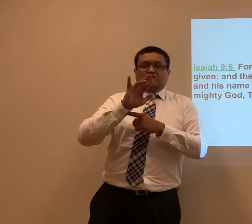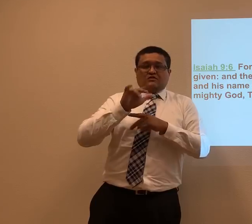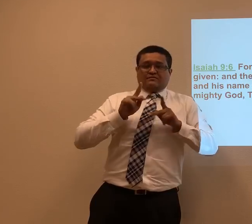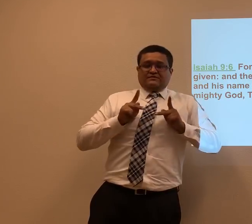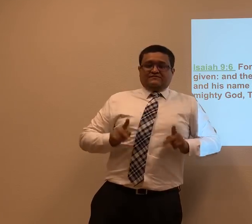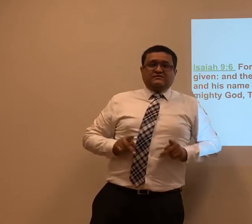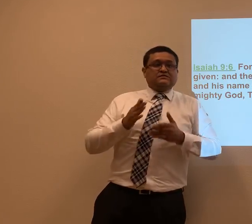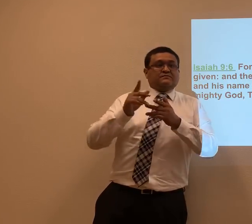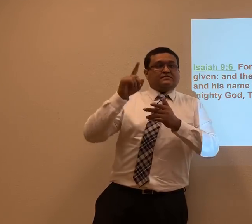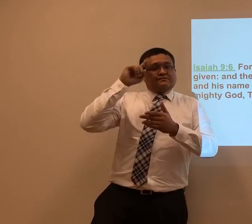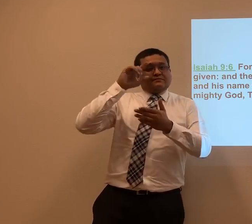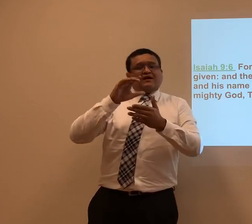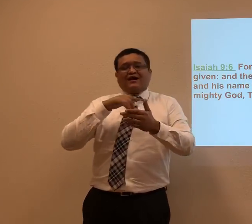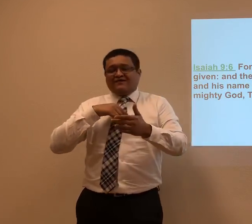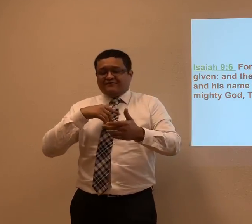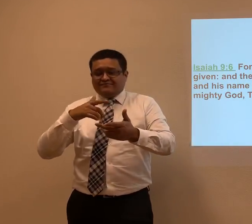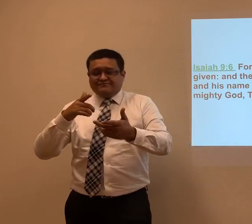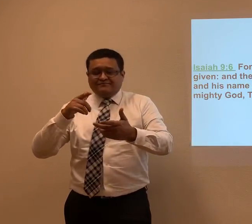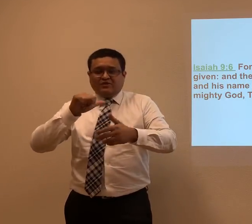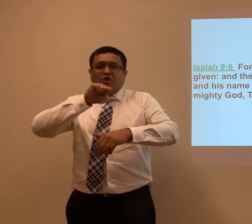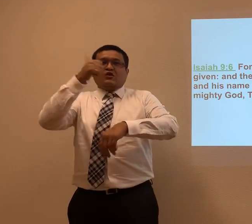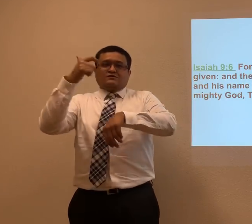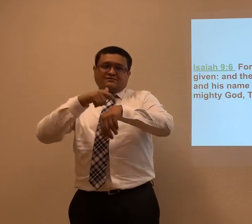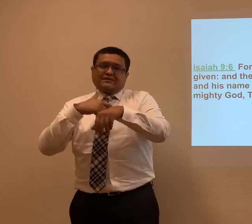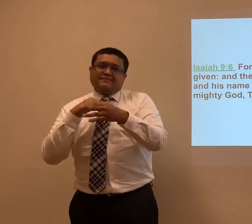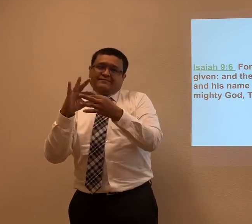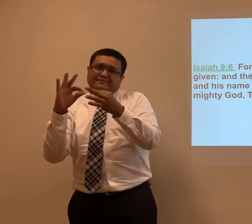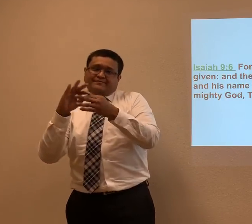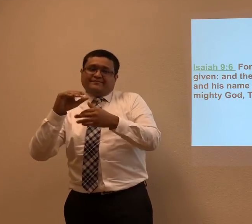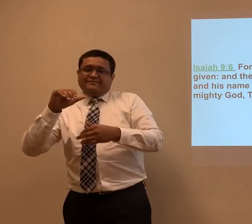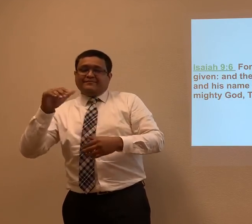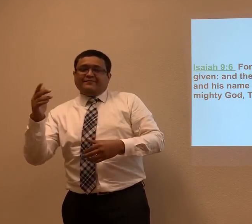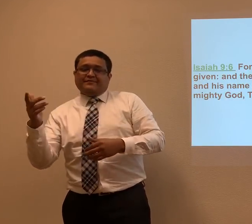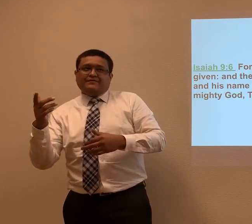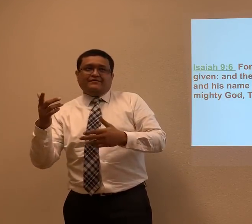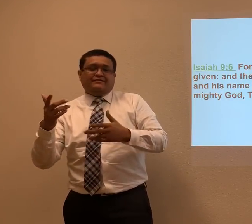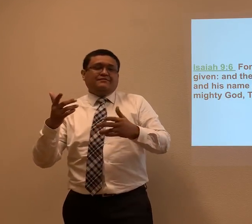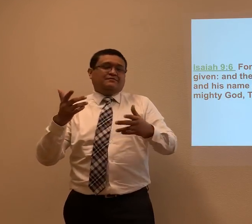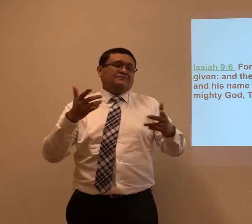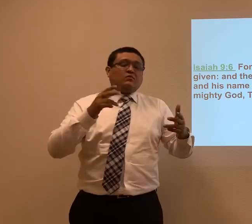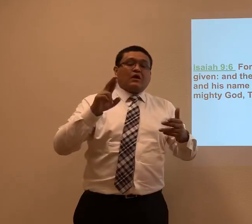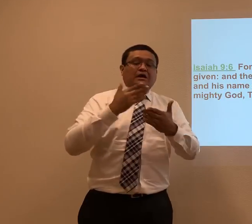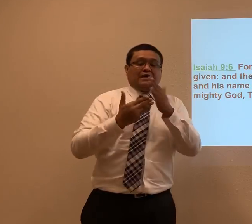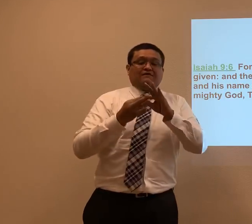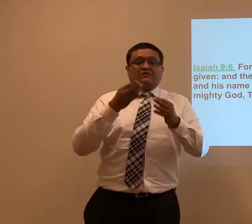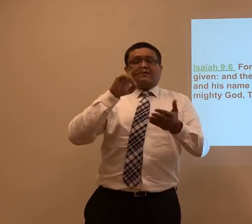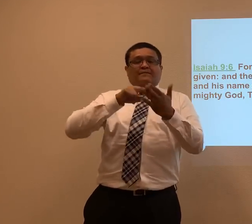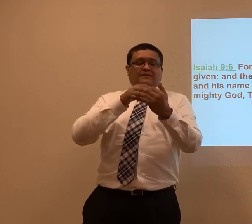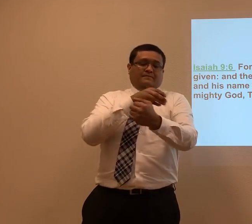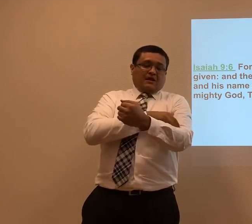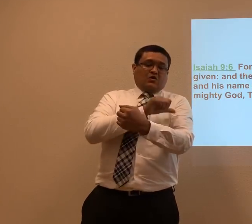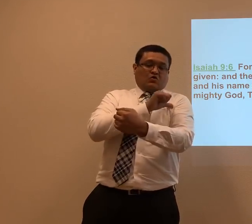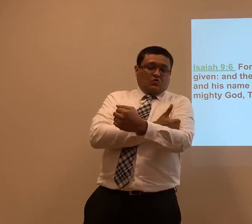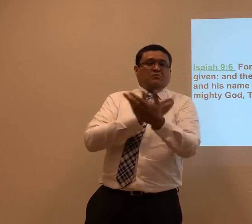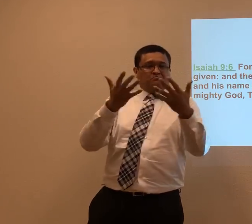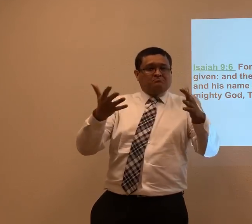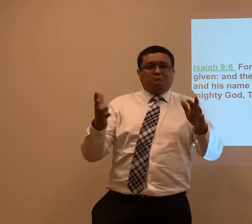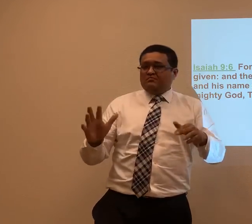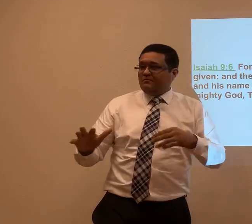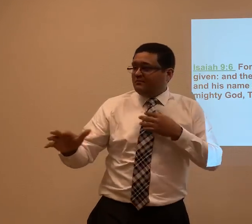not a person that's standing on the other, on the right hand. I can explain that another time, but the right